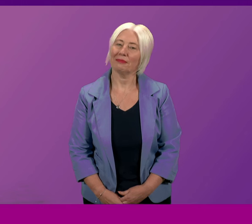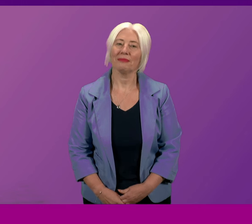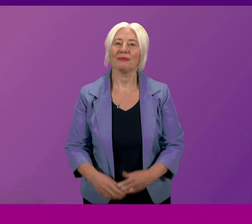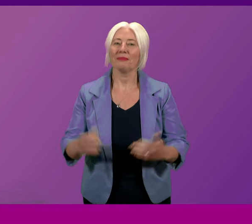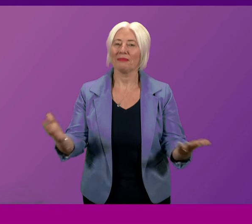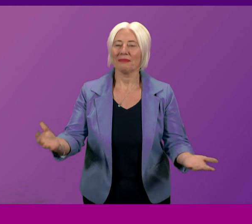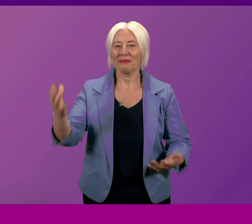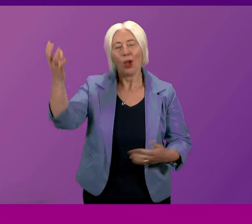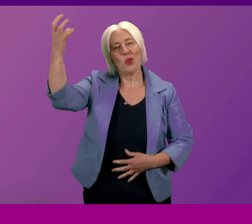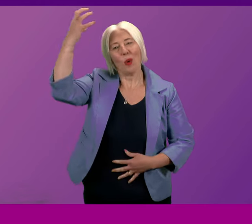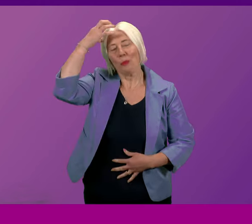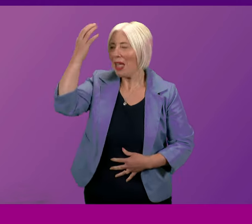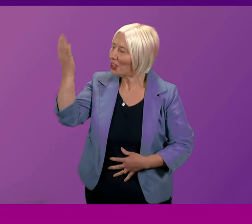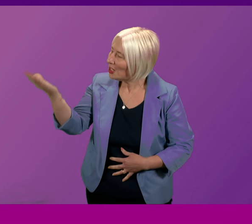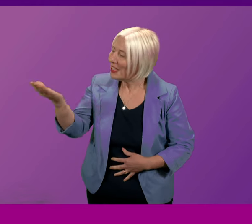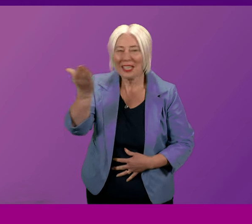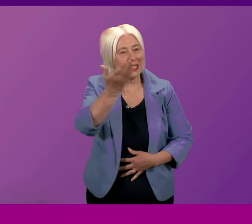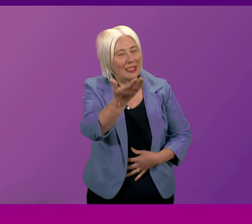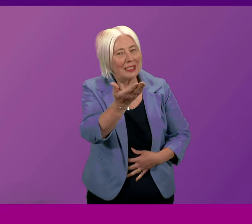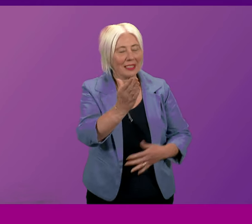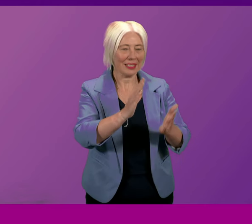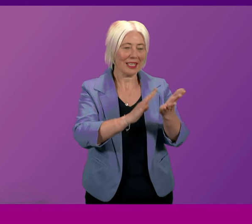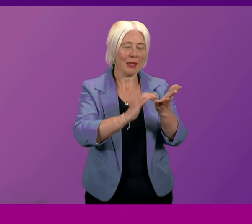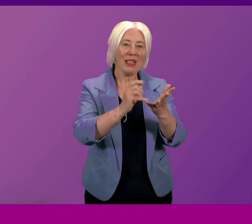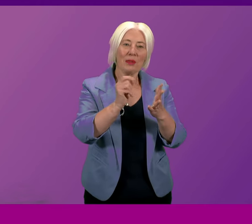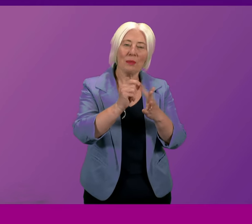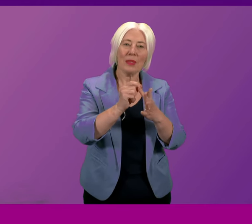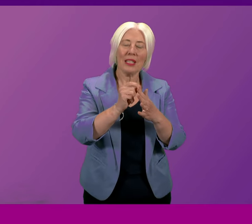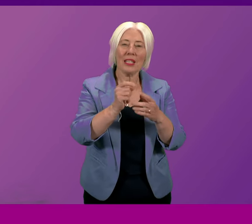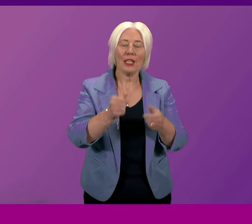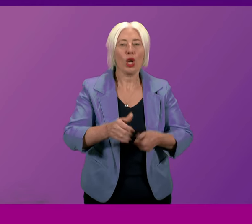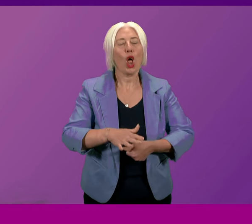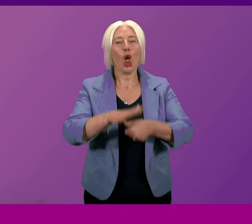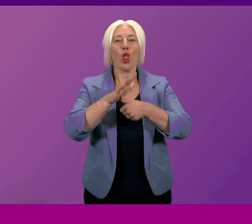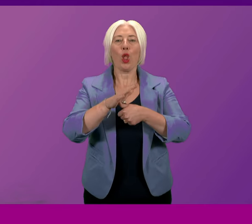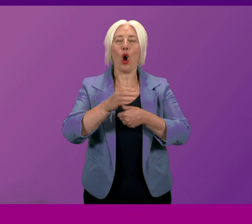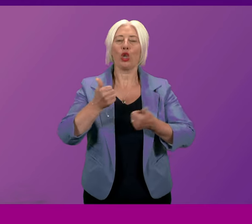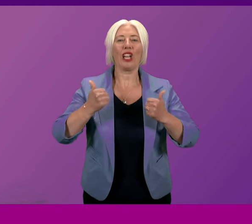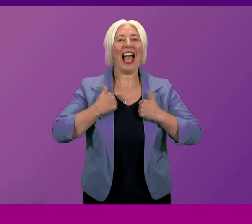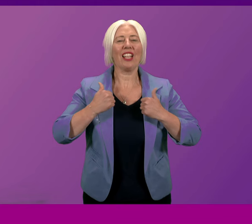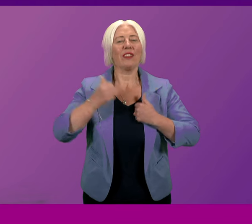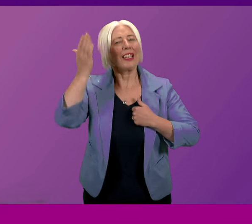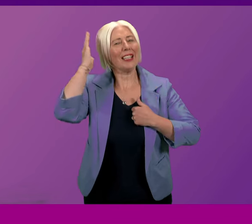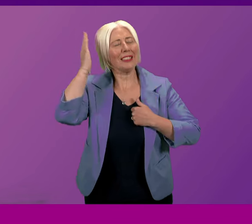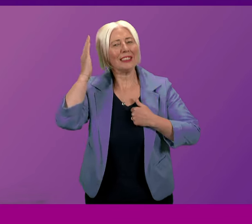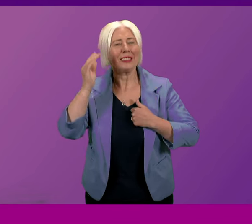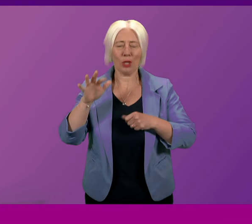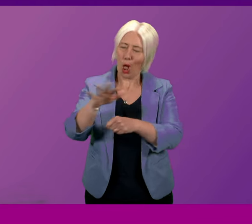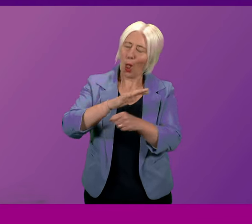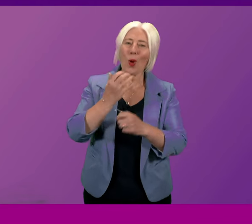Your Majesties, members, Lord Advocate, local heroes, all of our distinguished